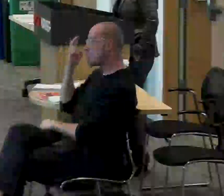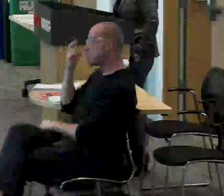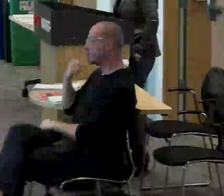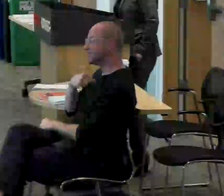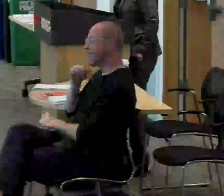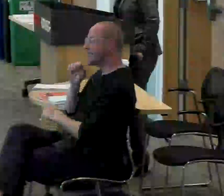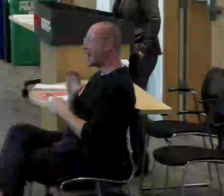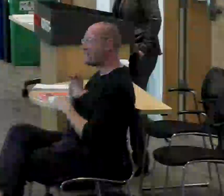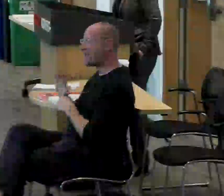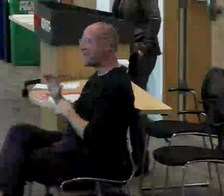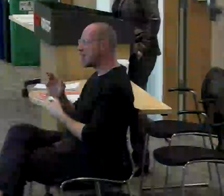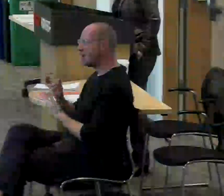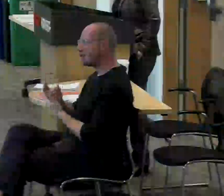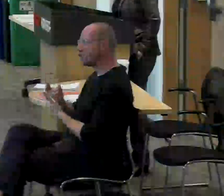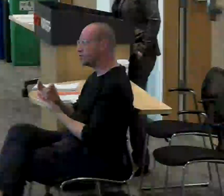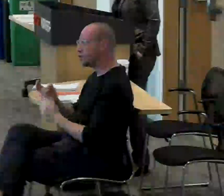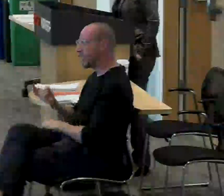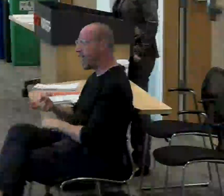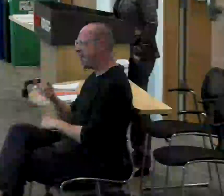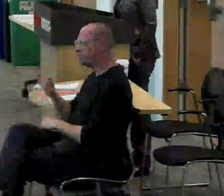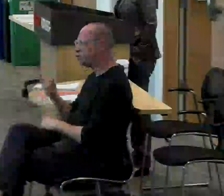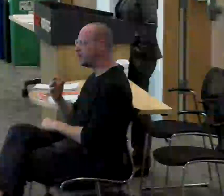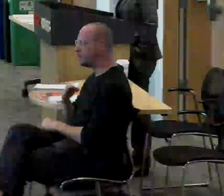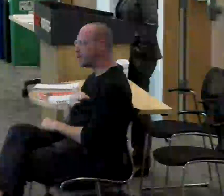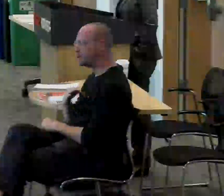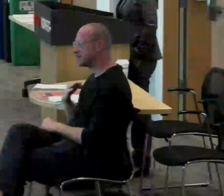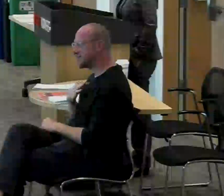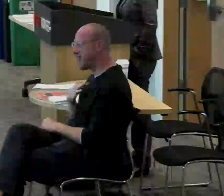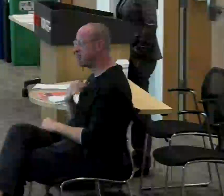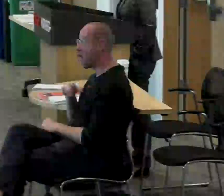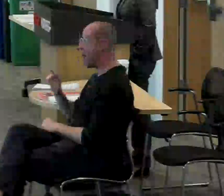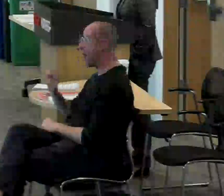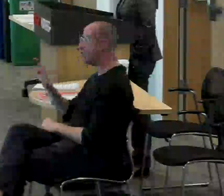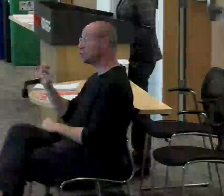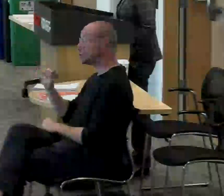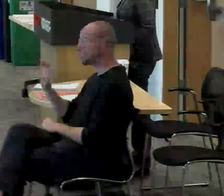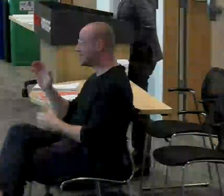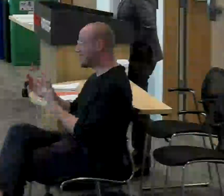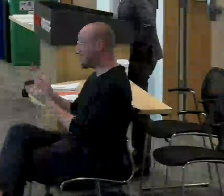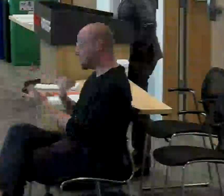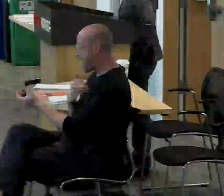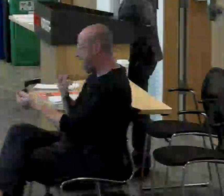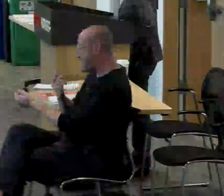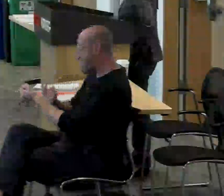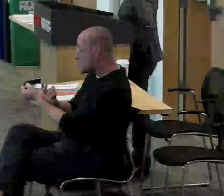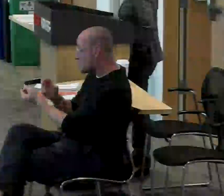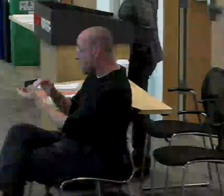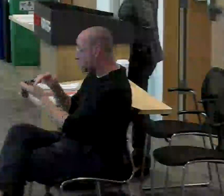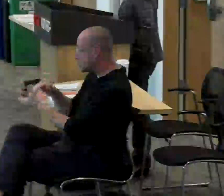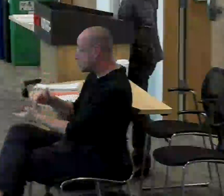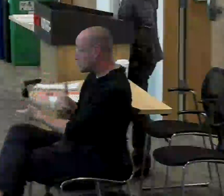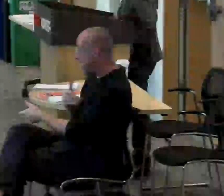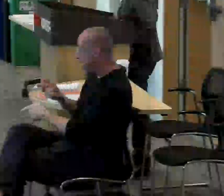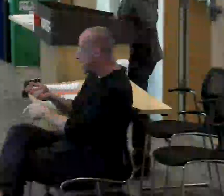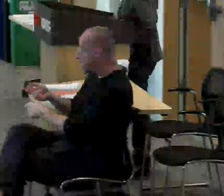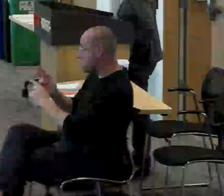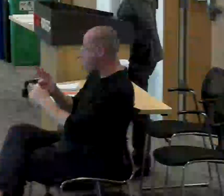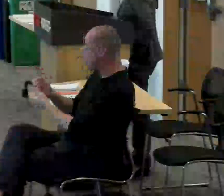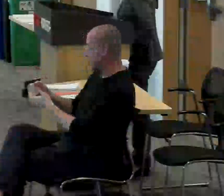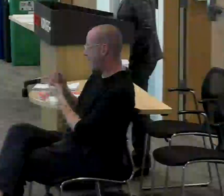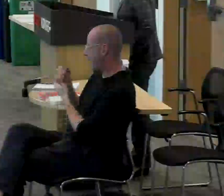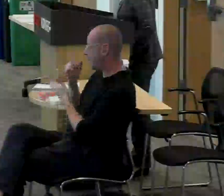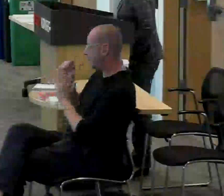staff of 2, I went to USC and asked if they had maybe a graduate student I could use for, helping us with our